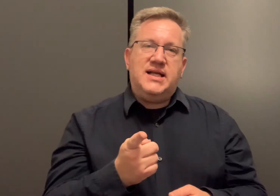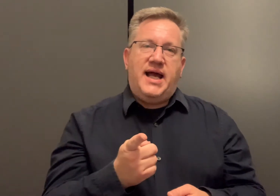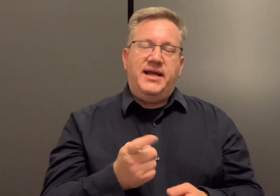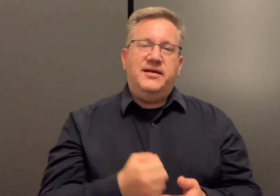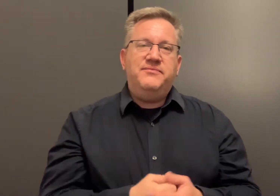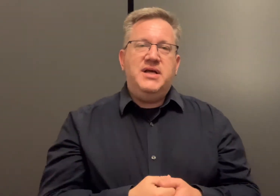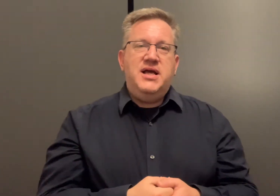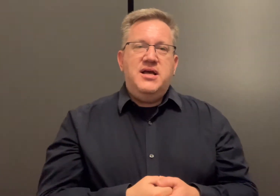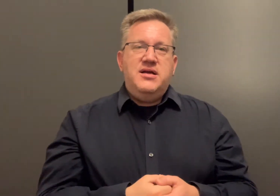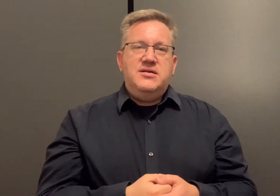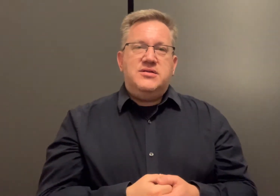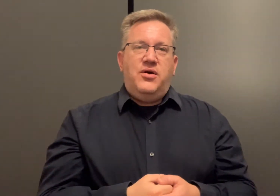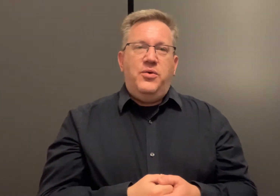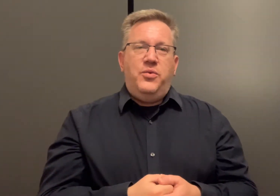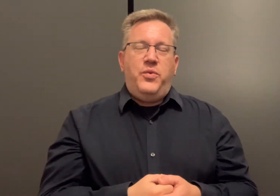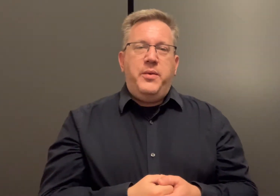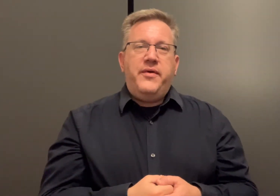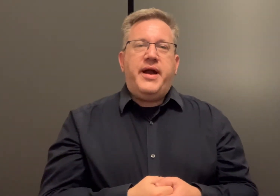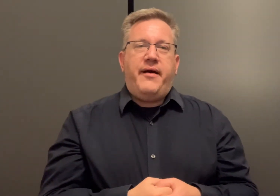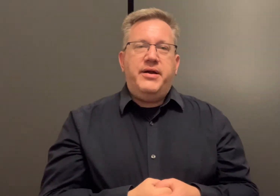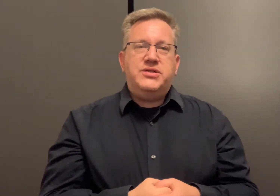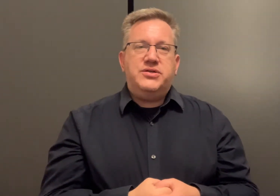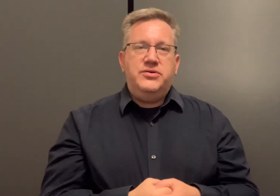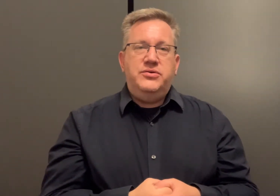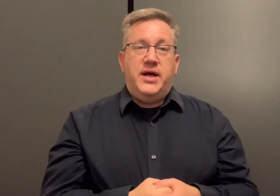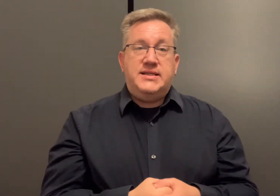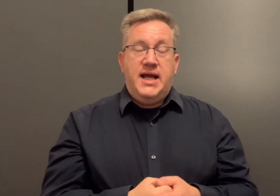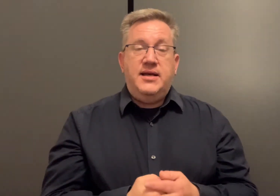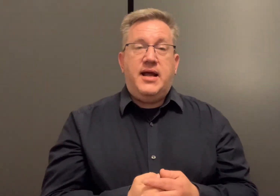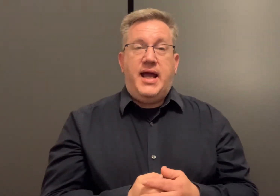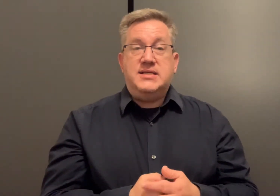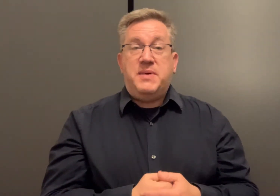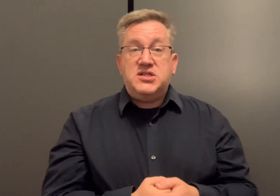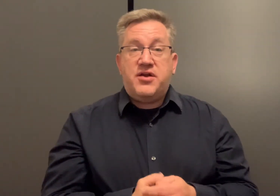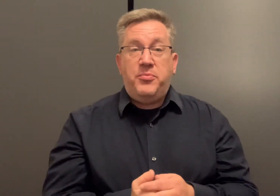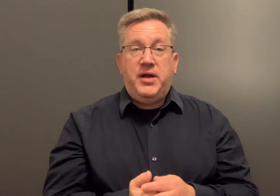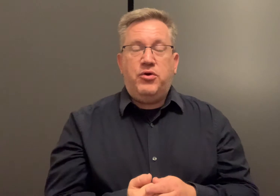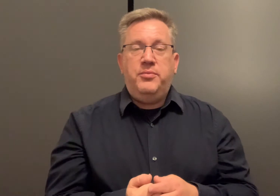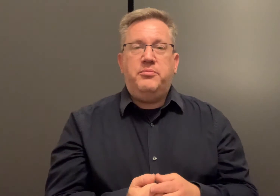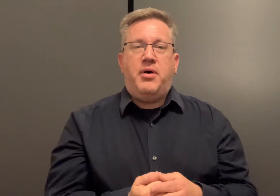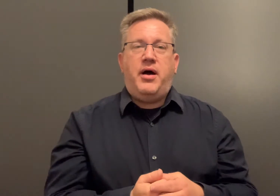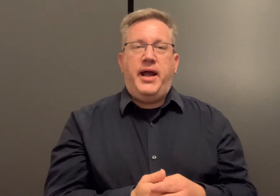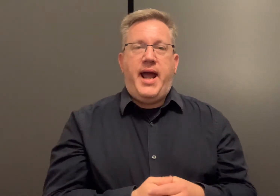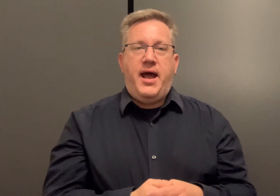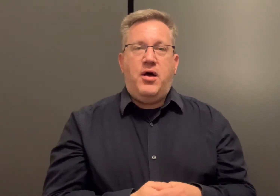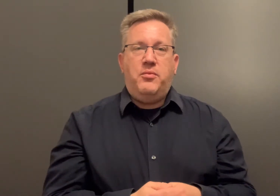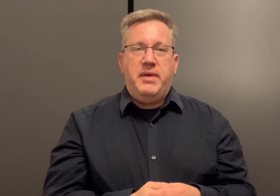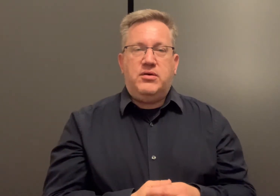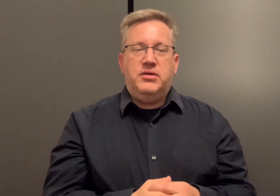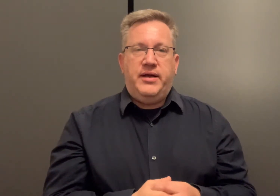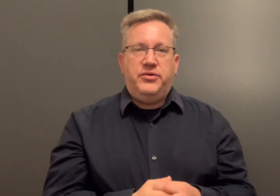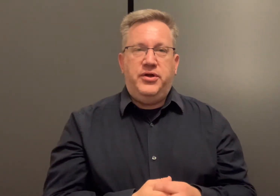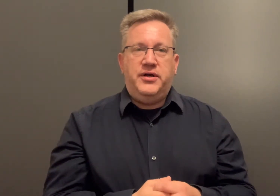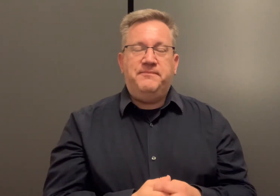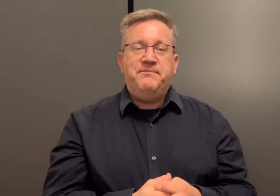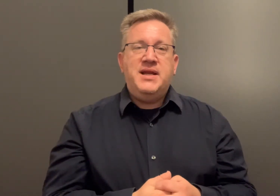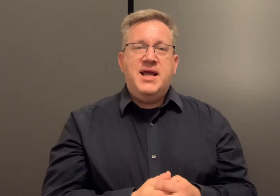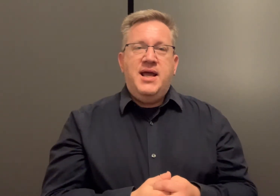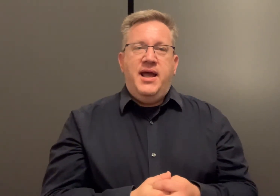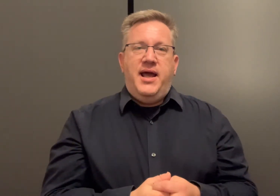delayed. So we were encouraged to attend a speech therapy group by our medical health unit. And